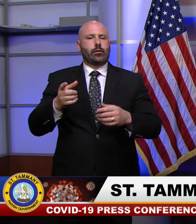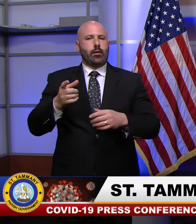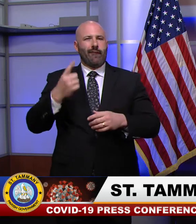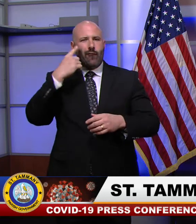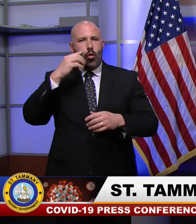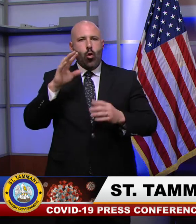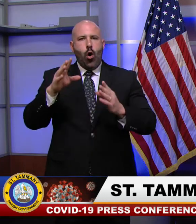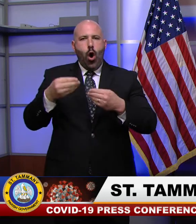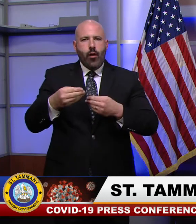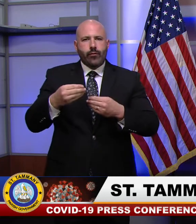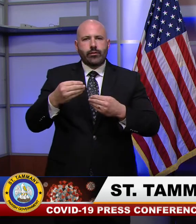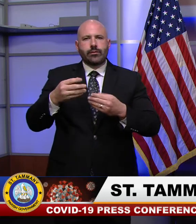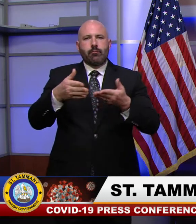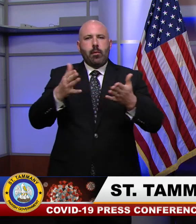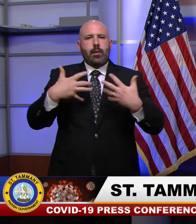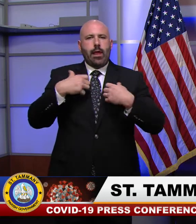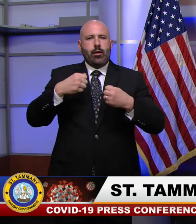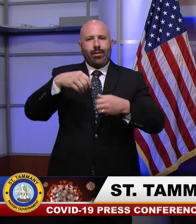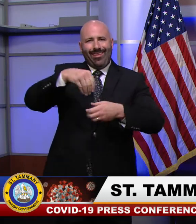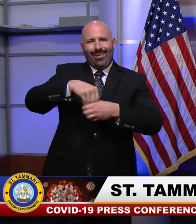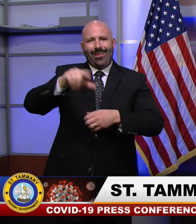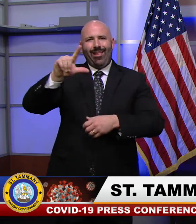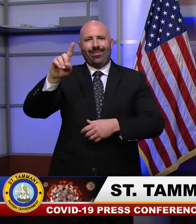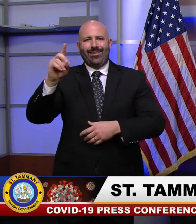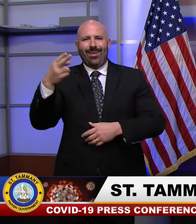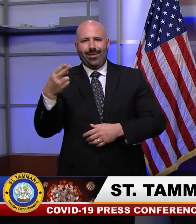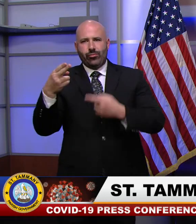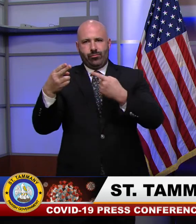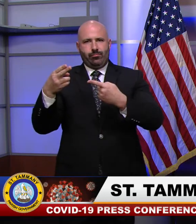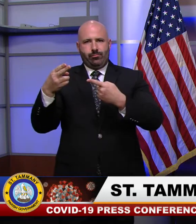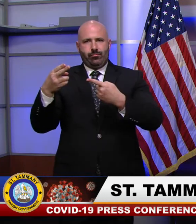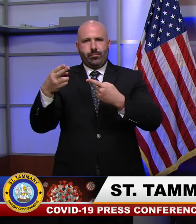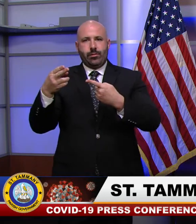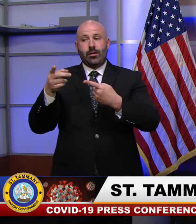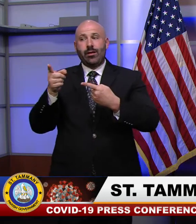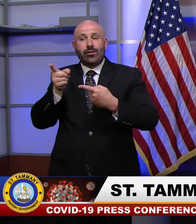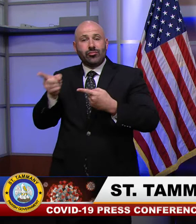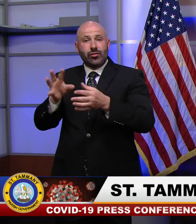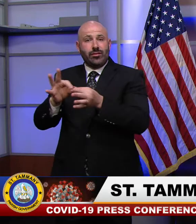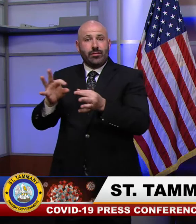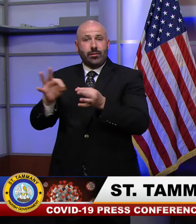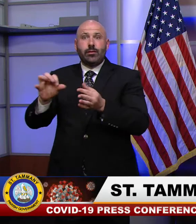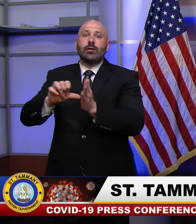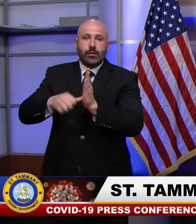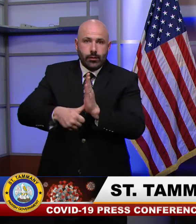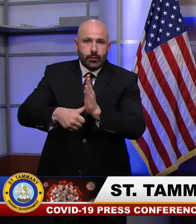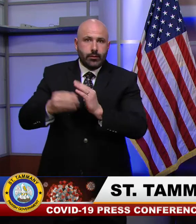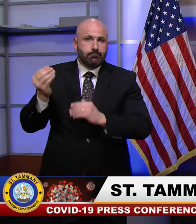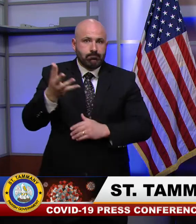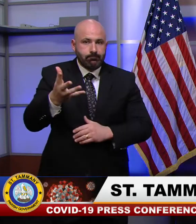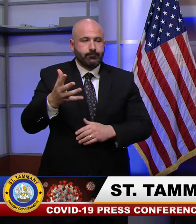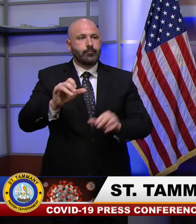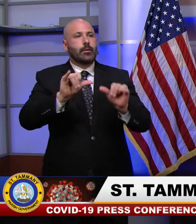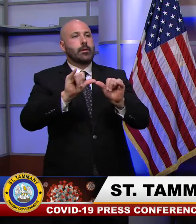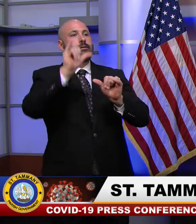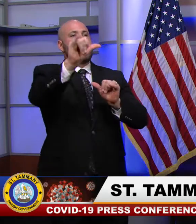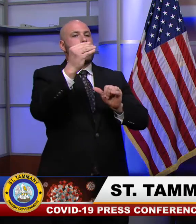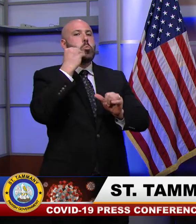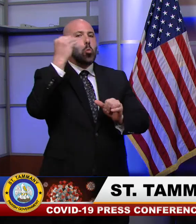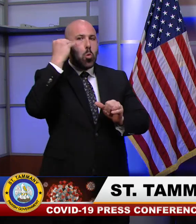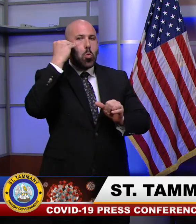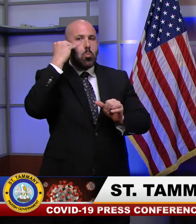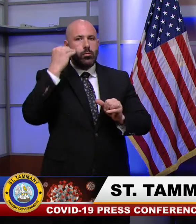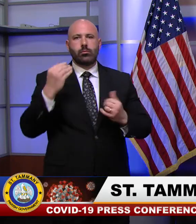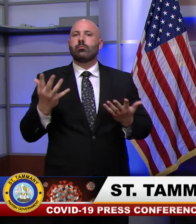the Louisiana Department of Health. She says and emphasizes, staying home